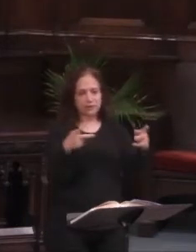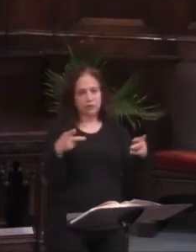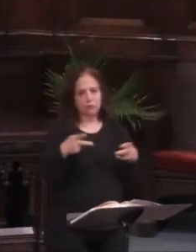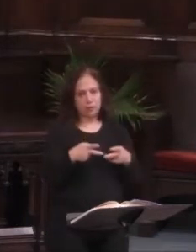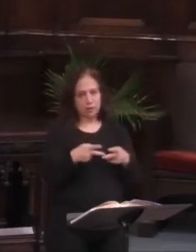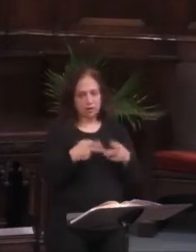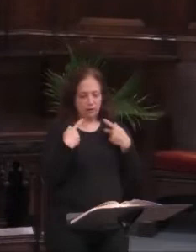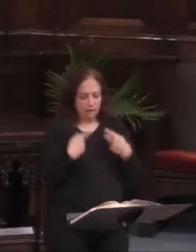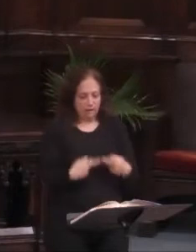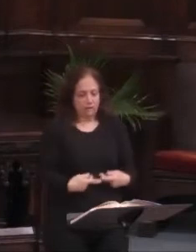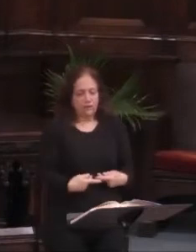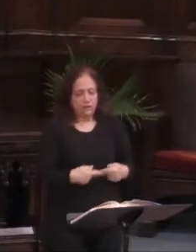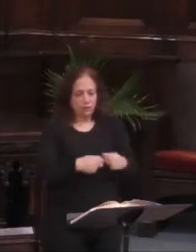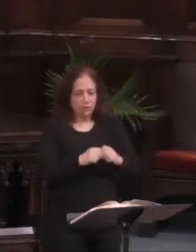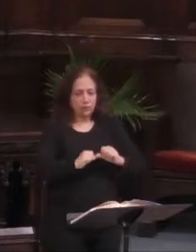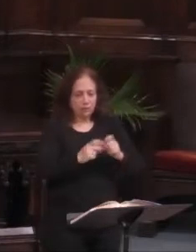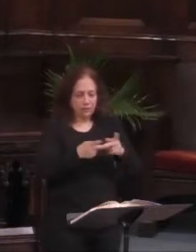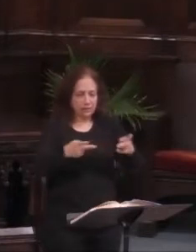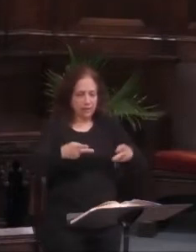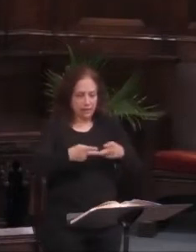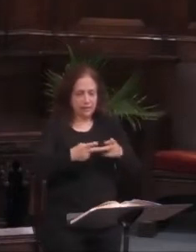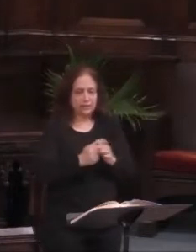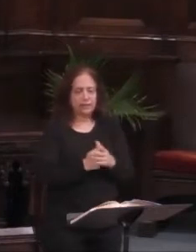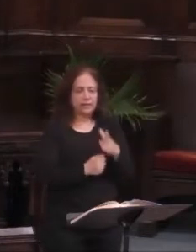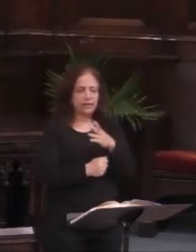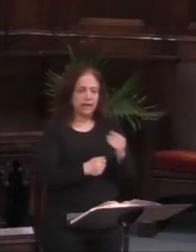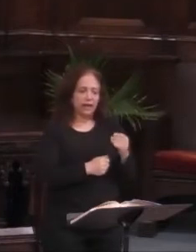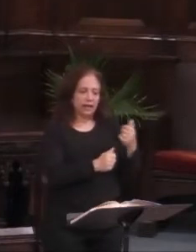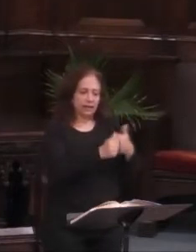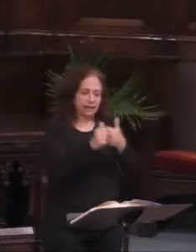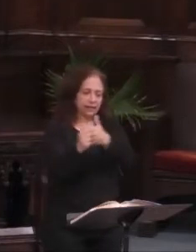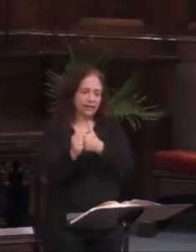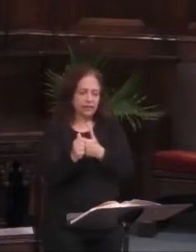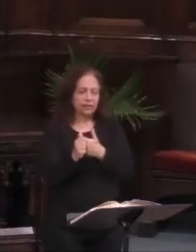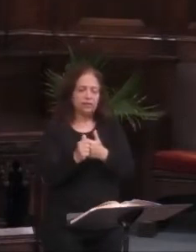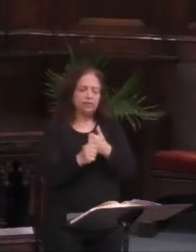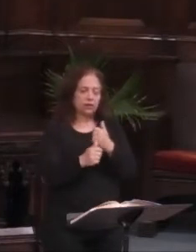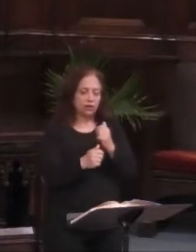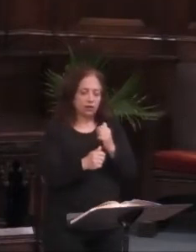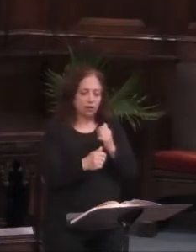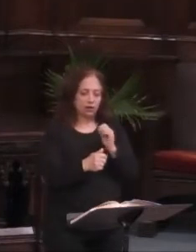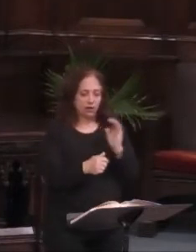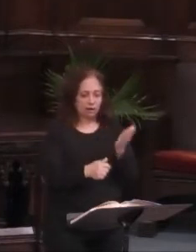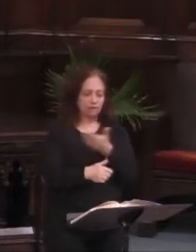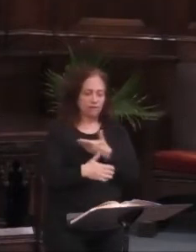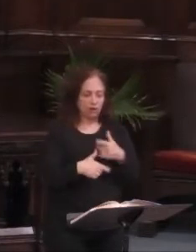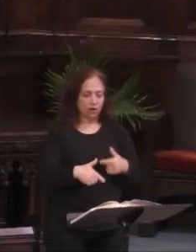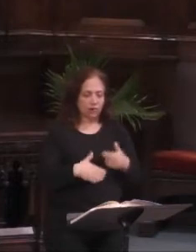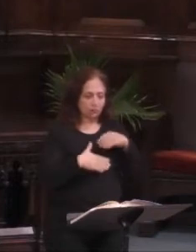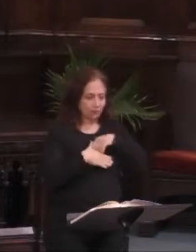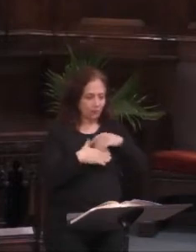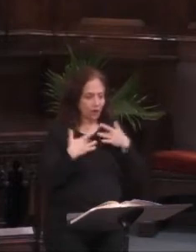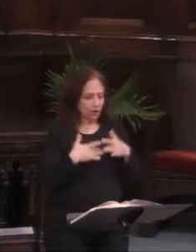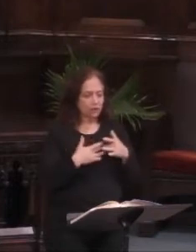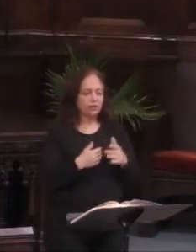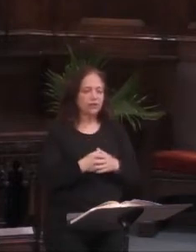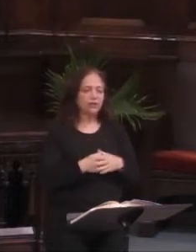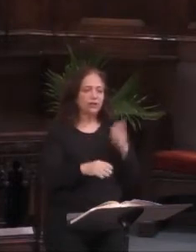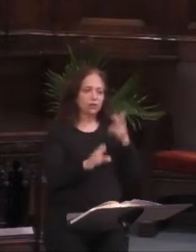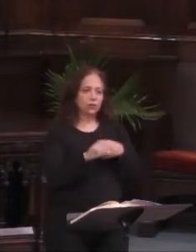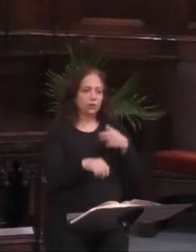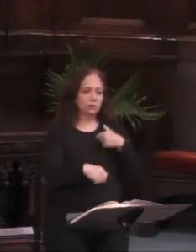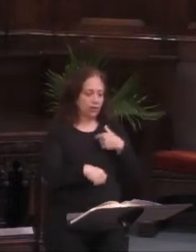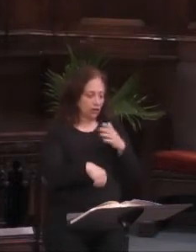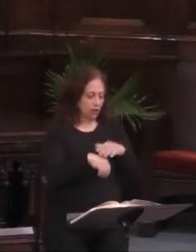our physical spaces, as well as each and every one of our hearts. Join me in our call